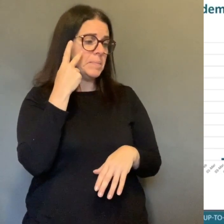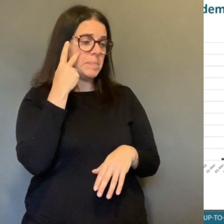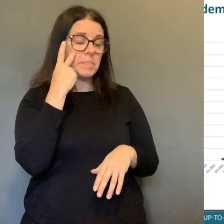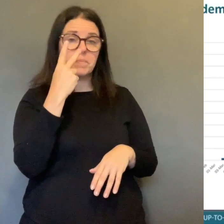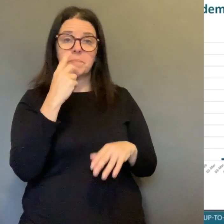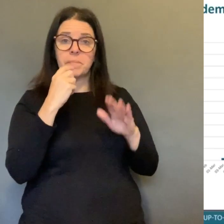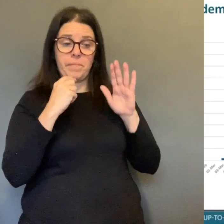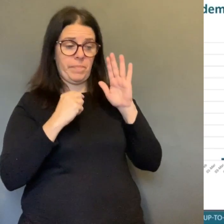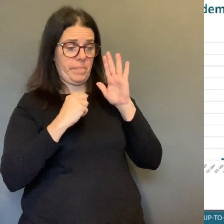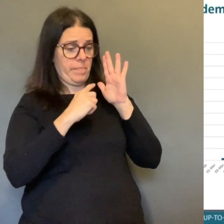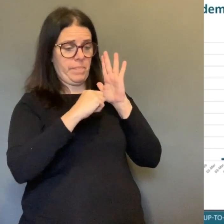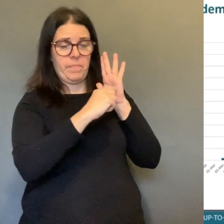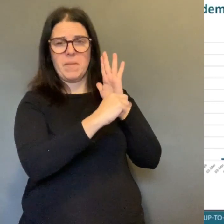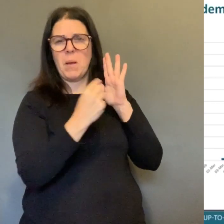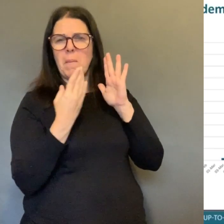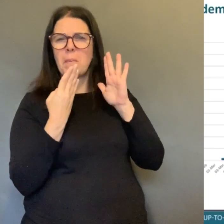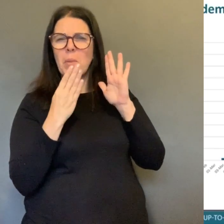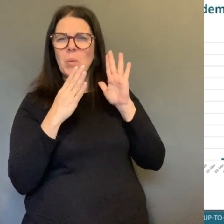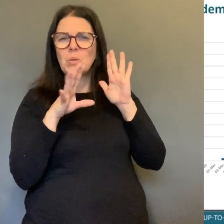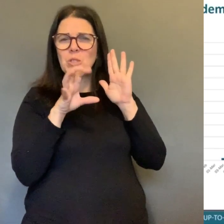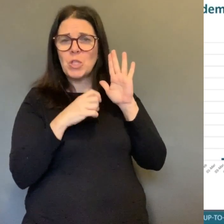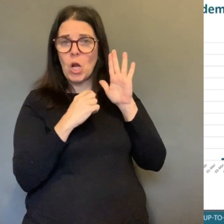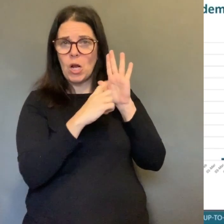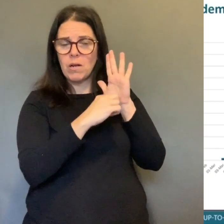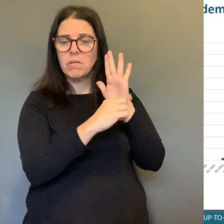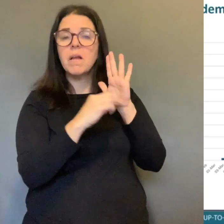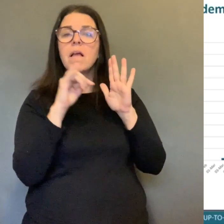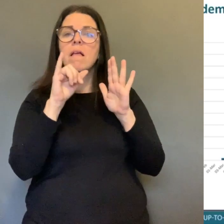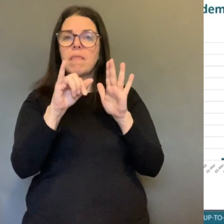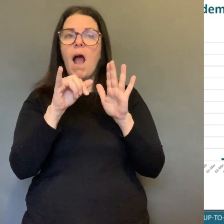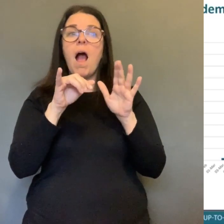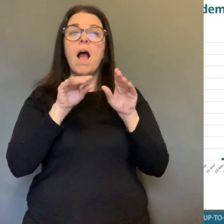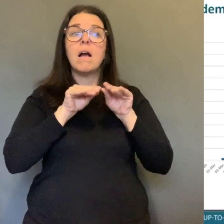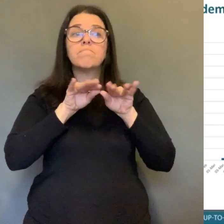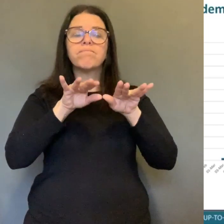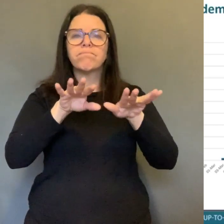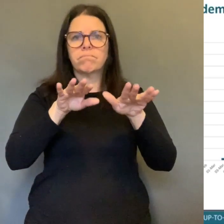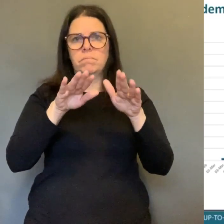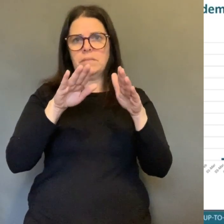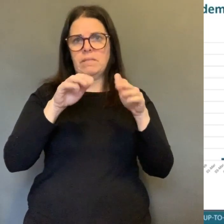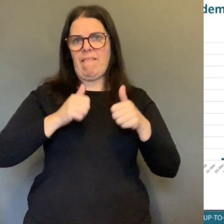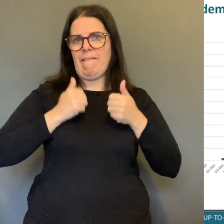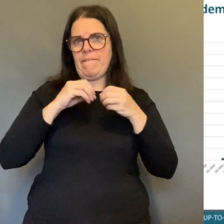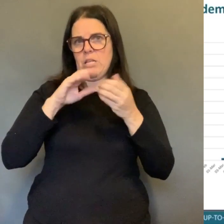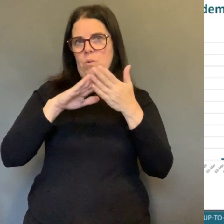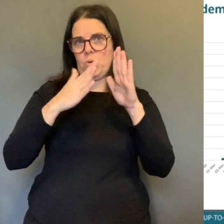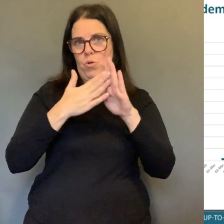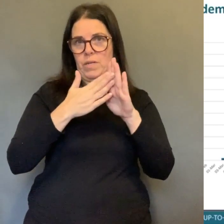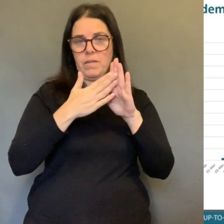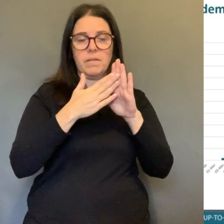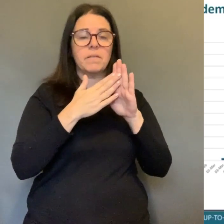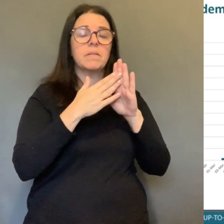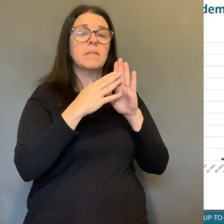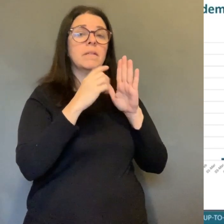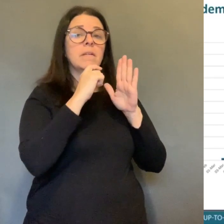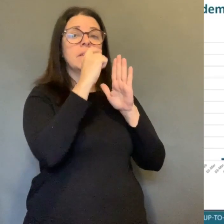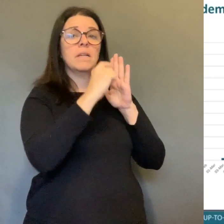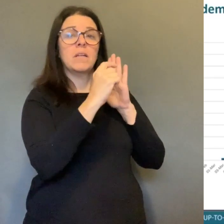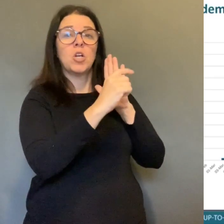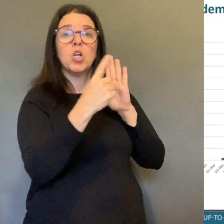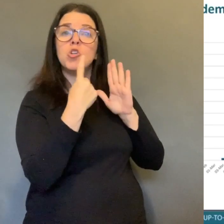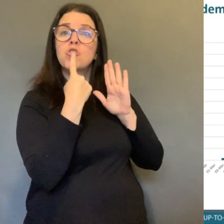from the community, which is blue, going down, and cases in the long-term care homes in the green is going